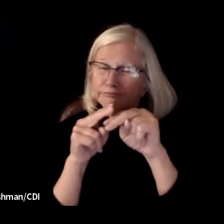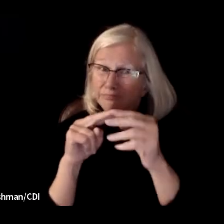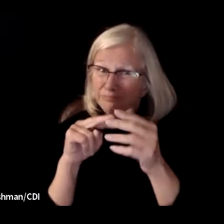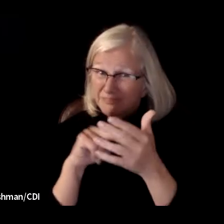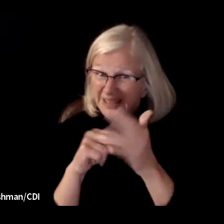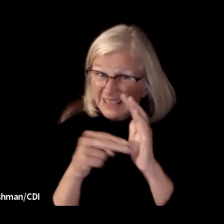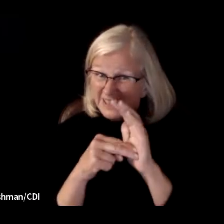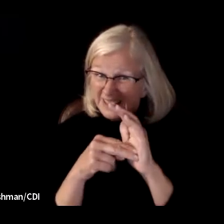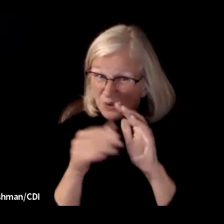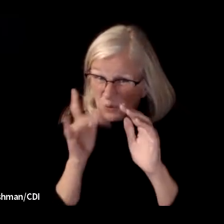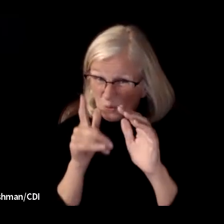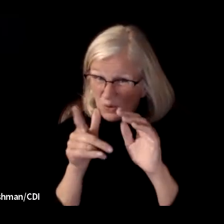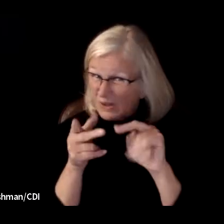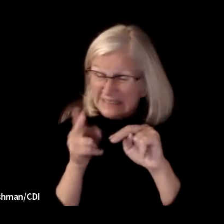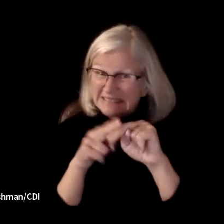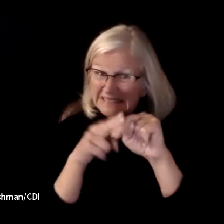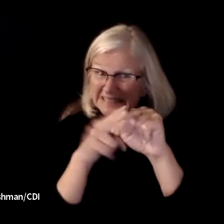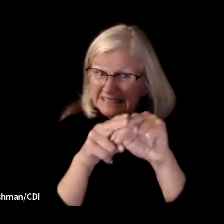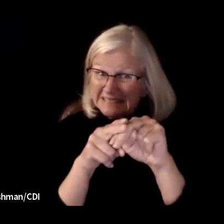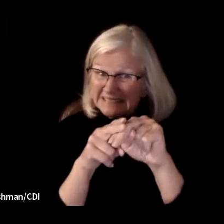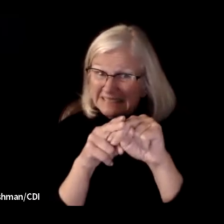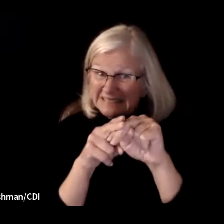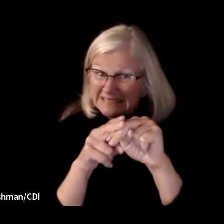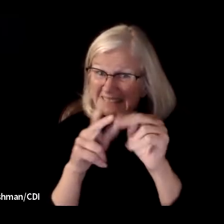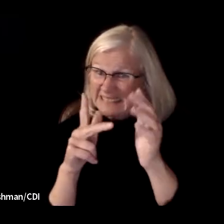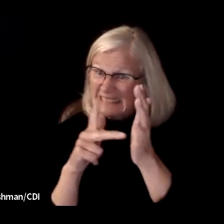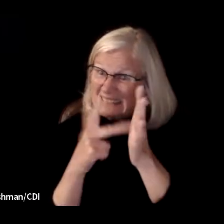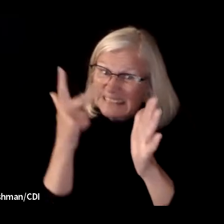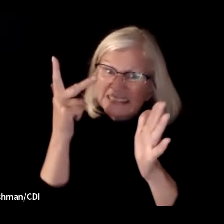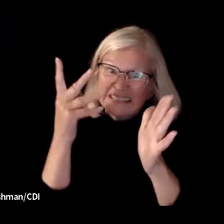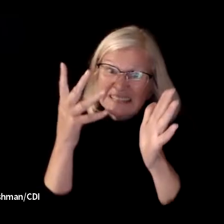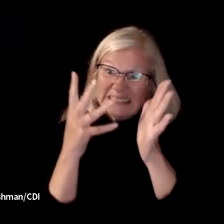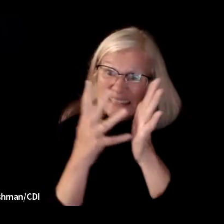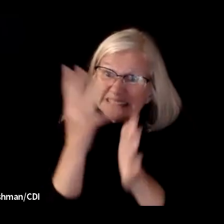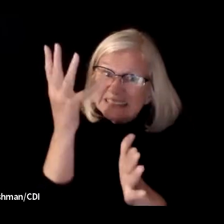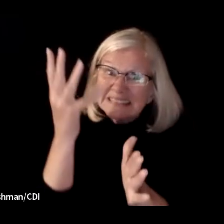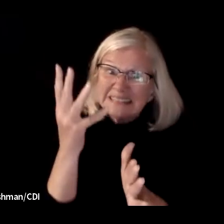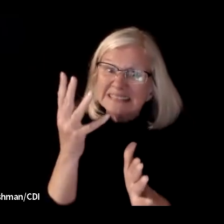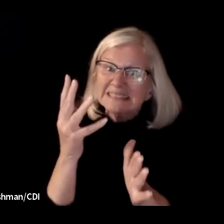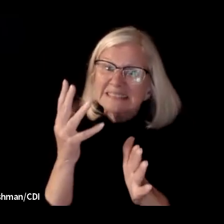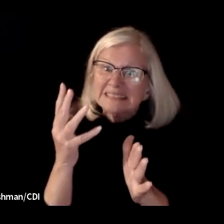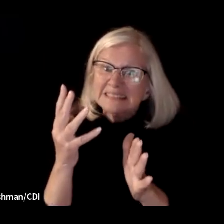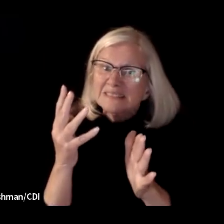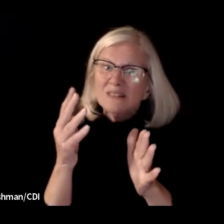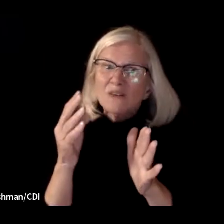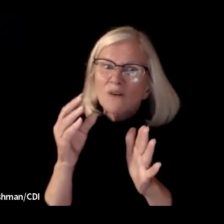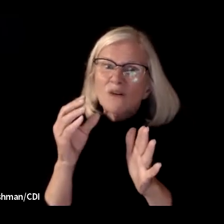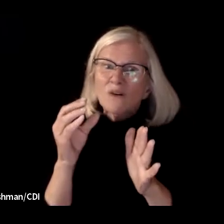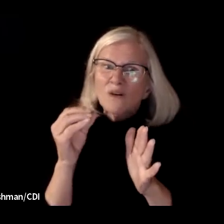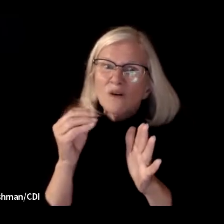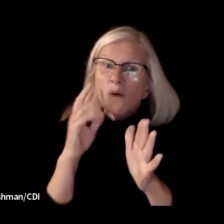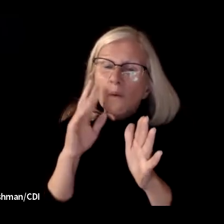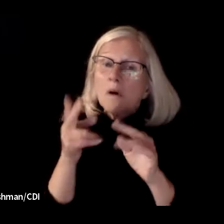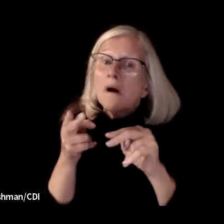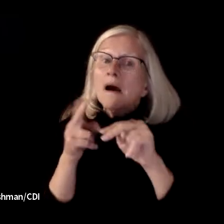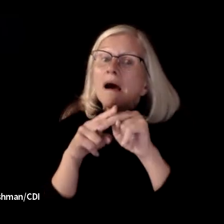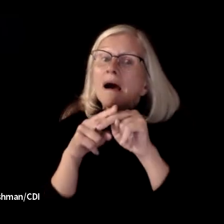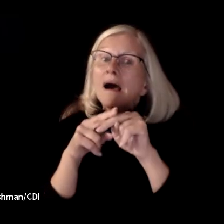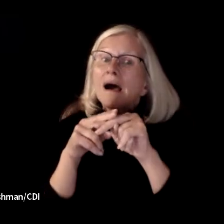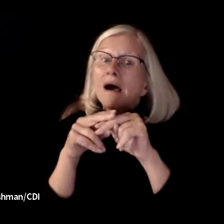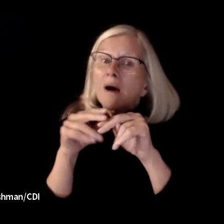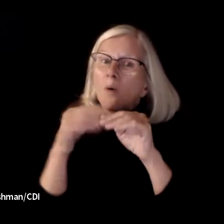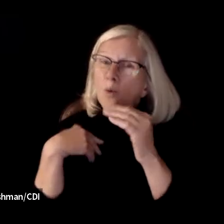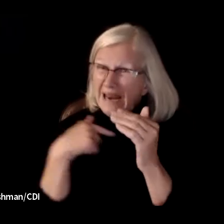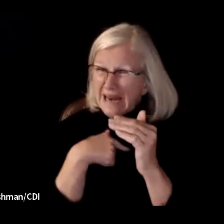will have a more exponential spike, or whether we level off sometime soon. Certainly that's what we all hope for, but with